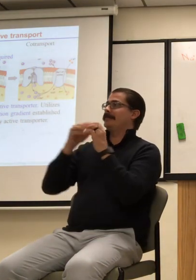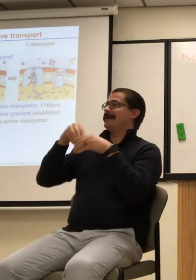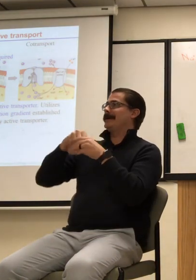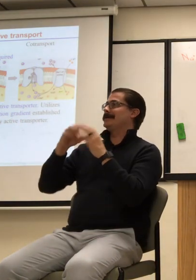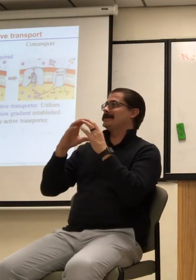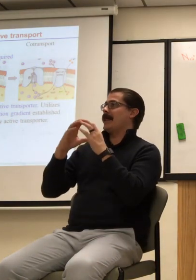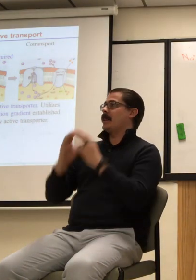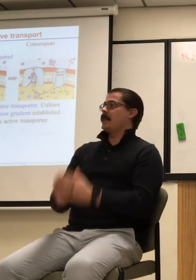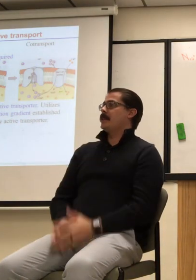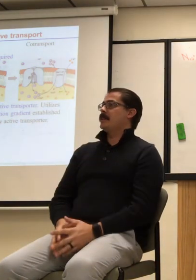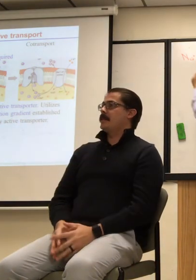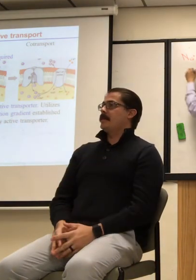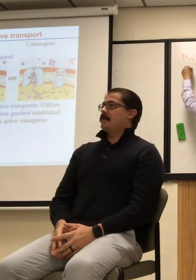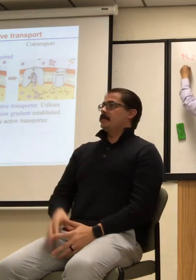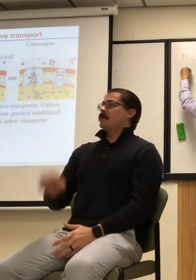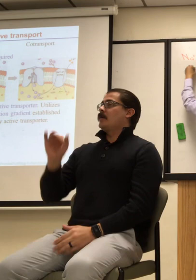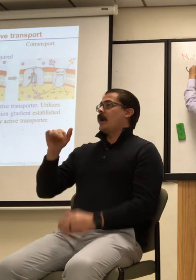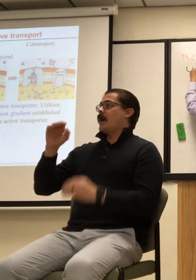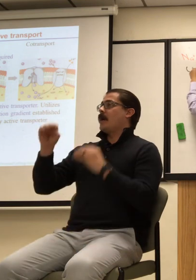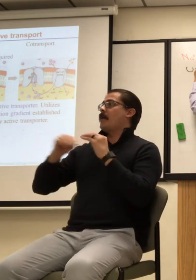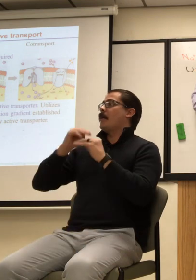So this molecule